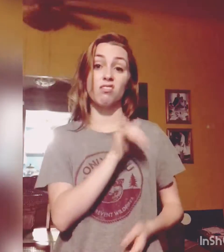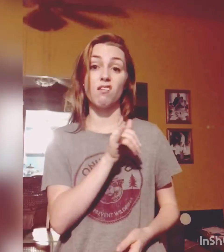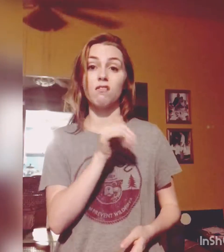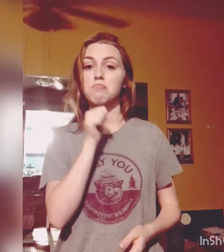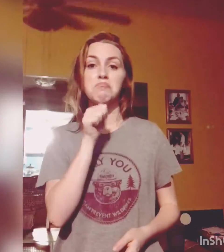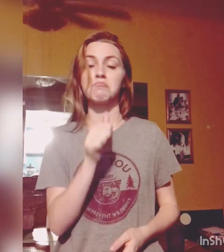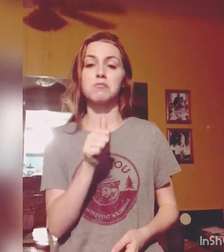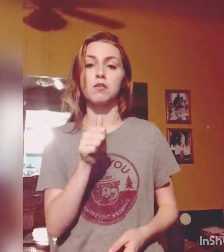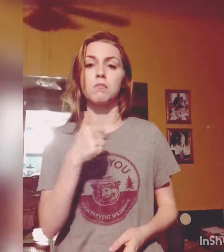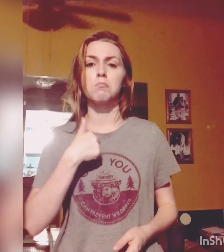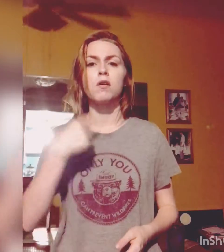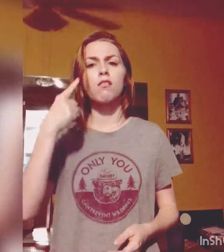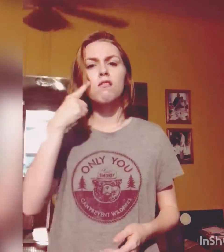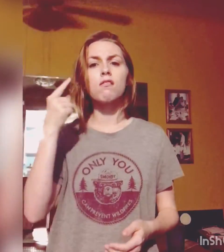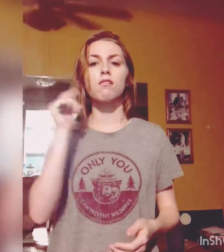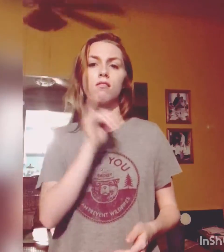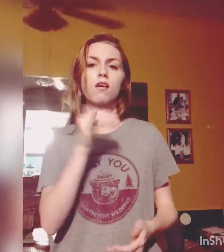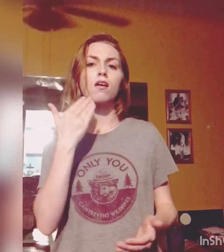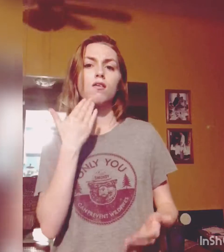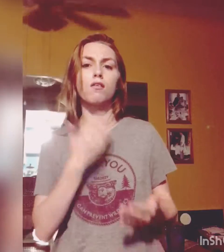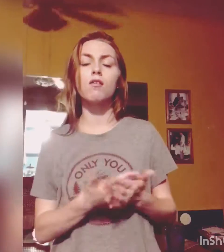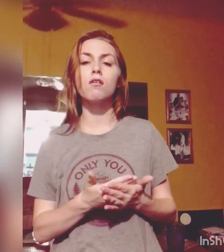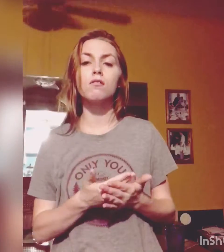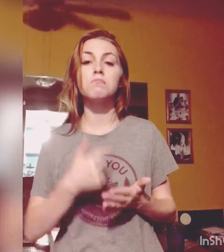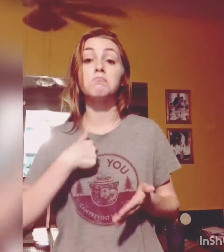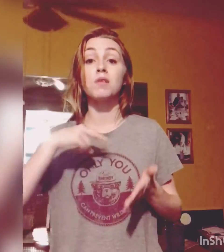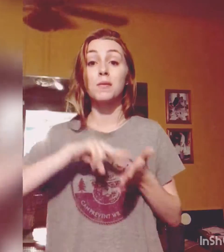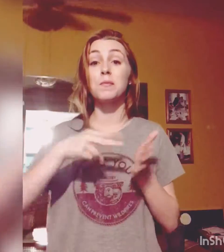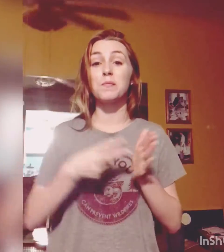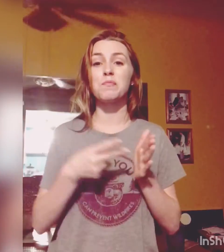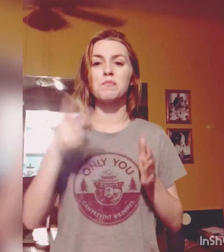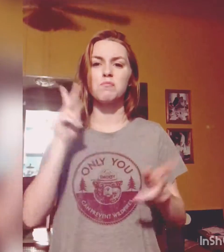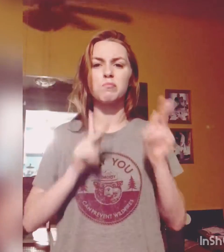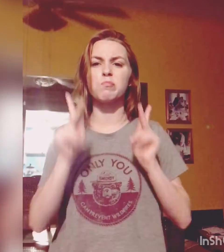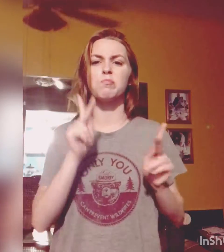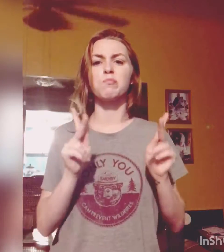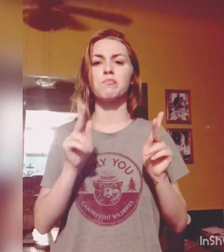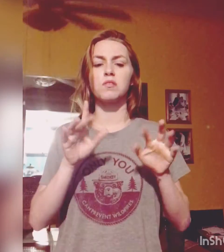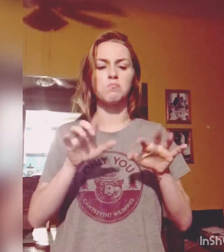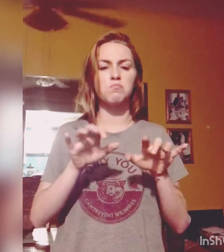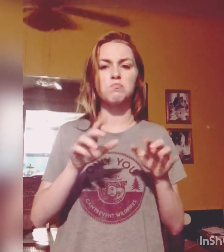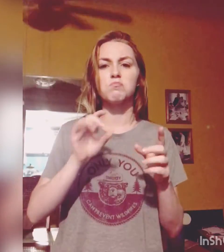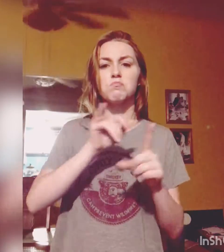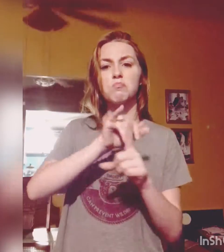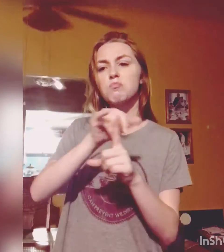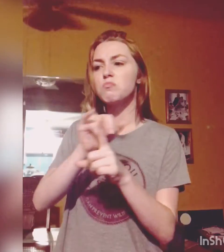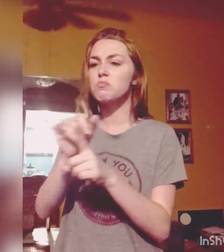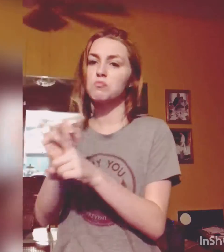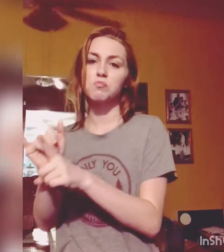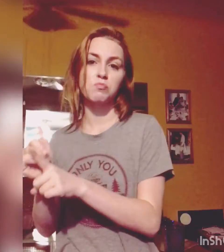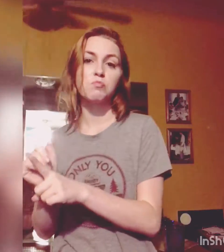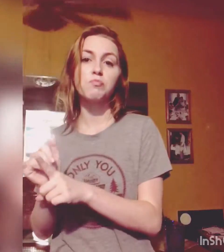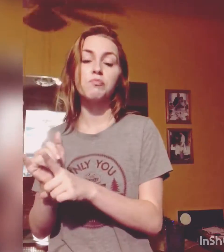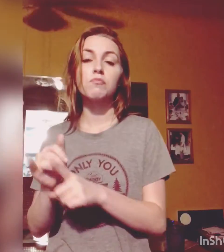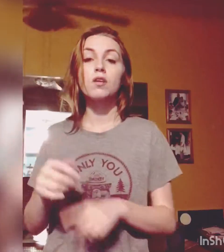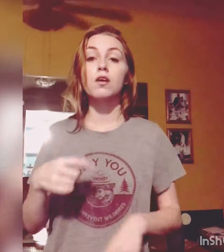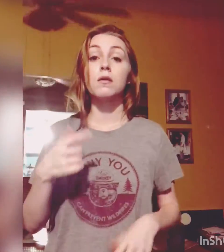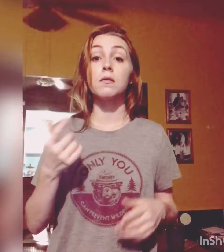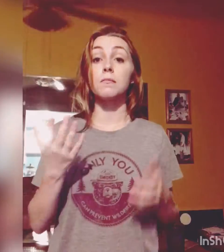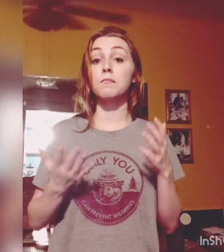think are healthy for our democracy. I'm talking about nasty personal attacks. Maybe it's happened to you, but it's at least twice